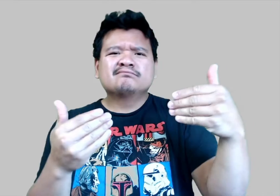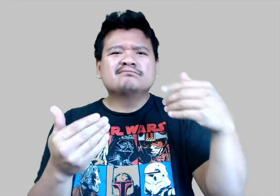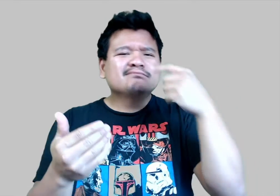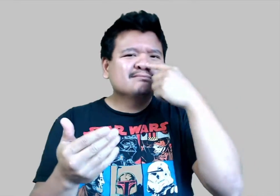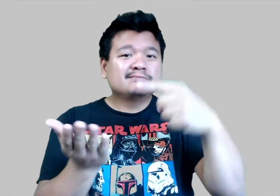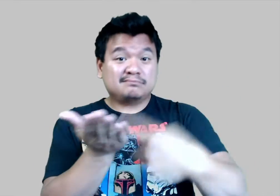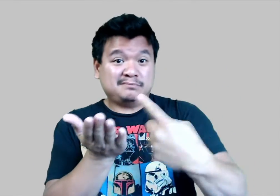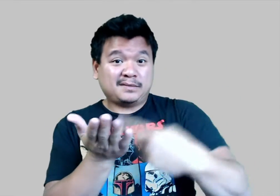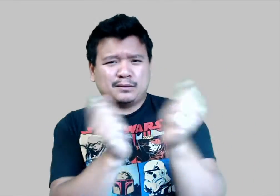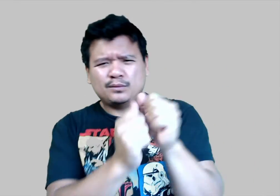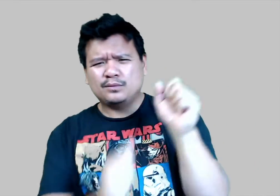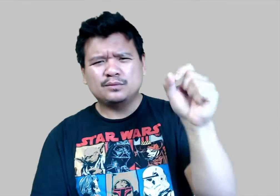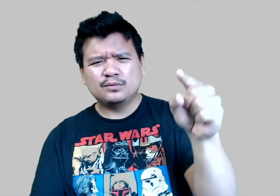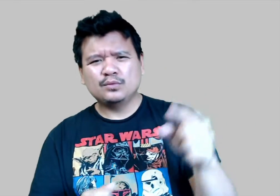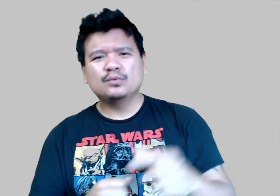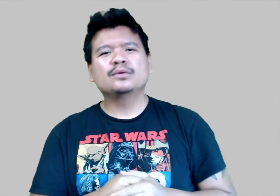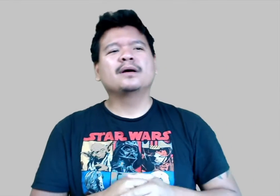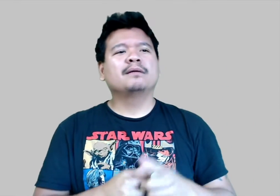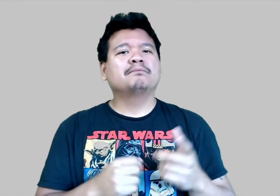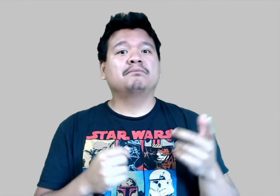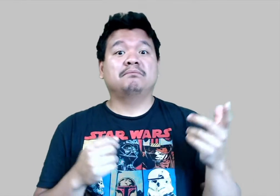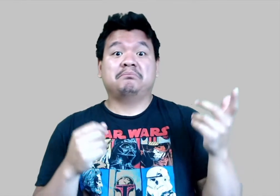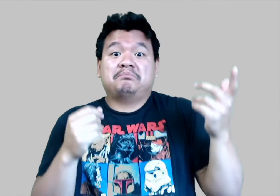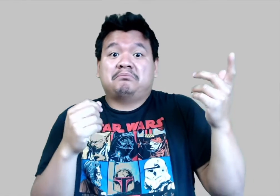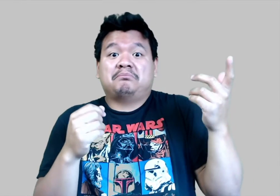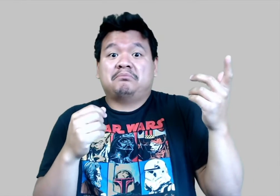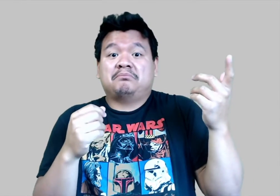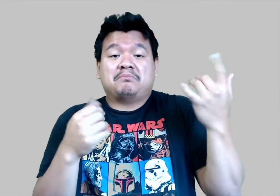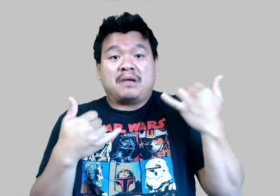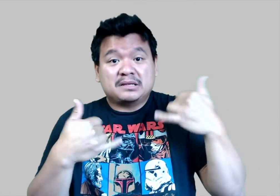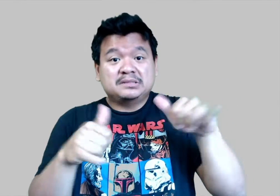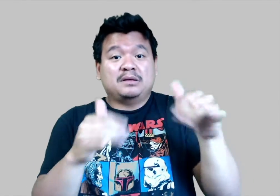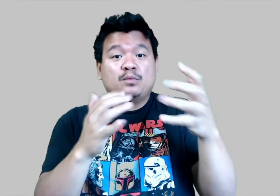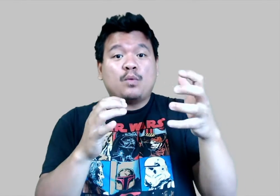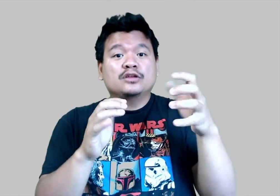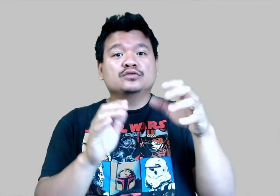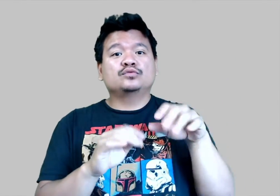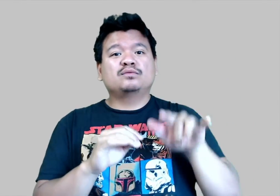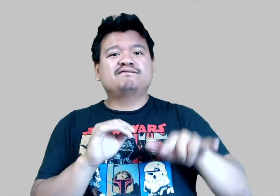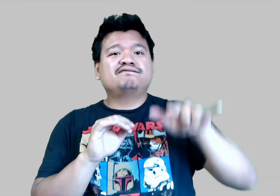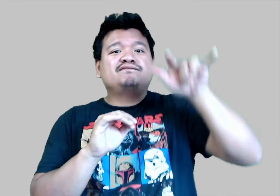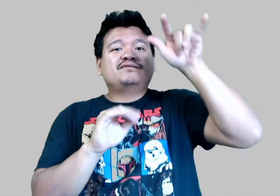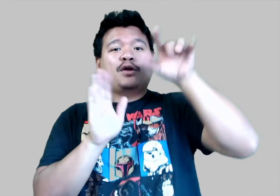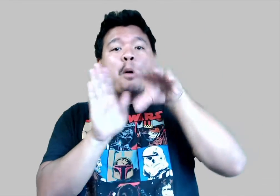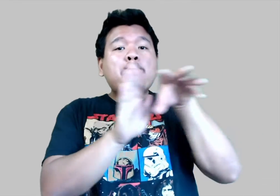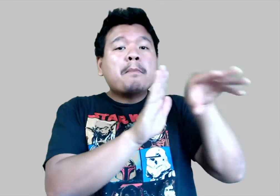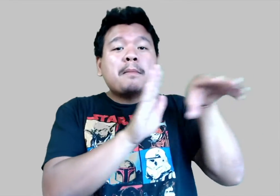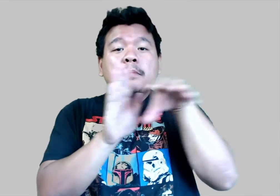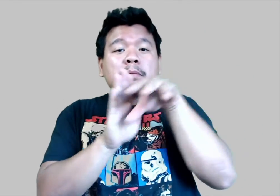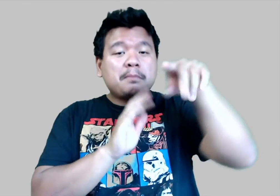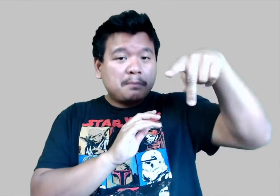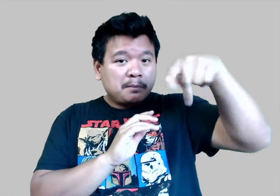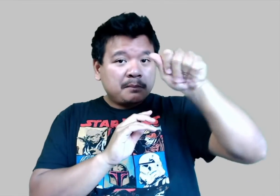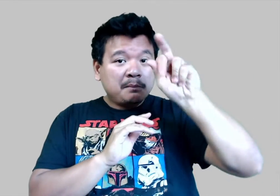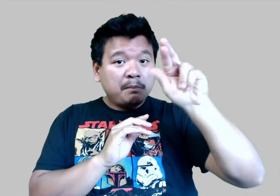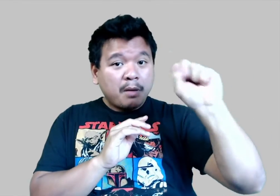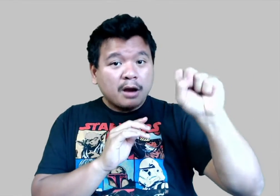let's chat it up. I'd love to still realize my goals of taking aerial shots